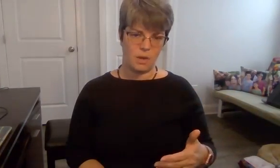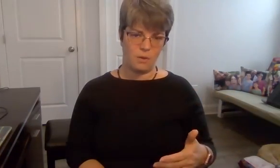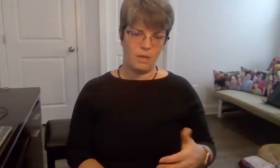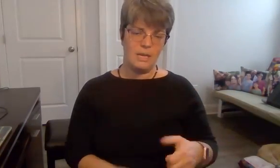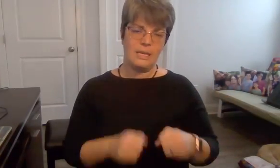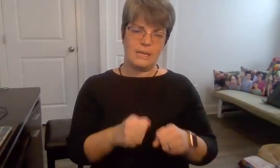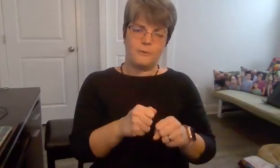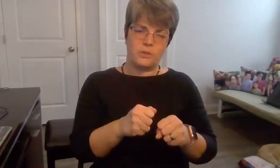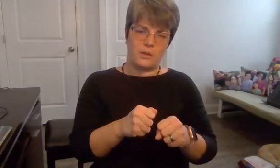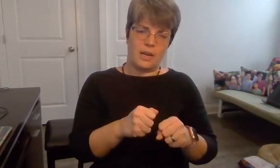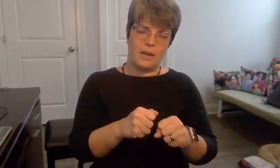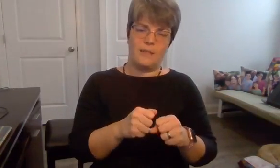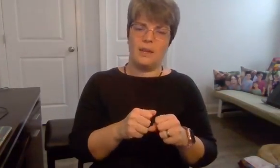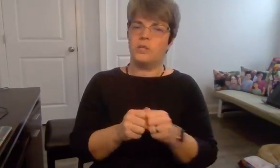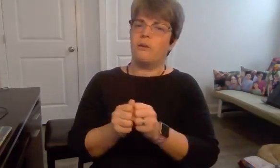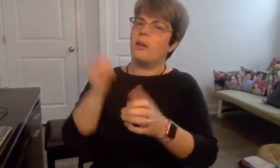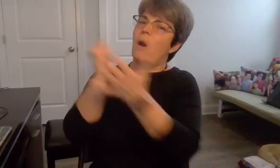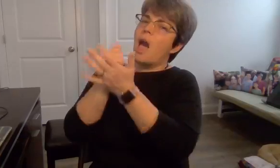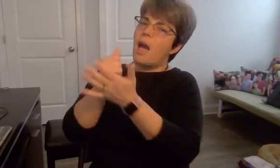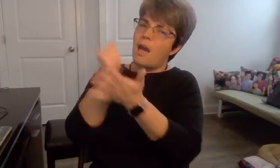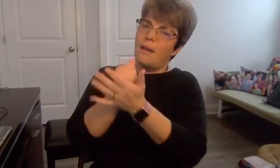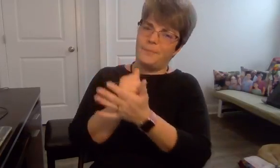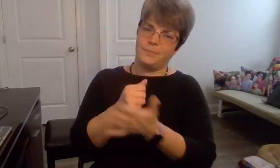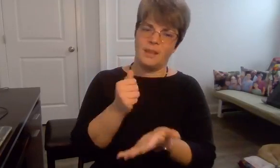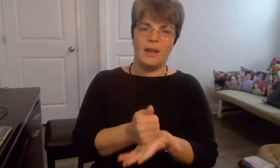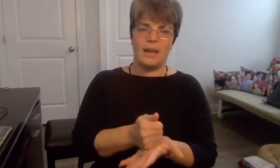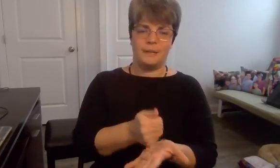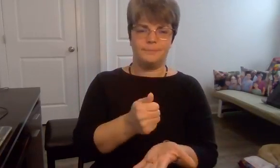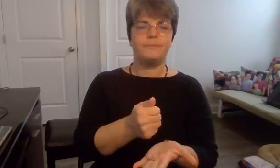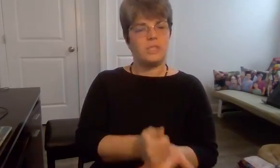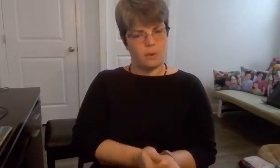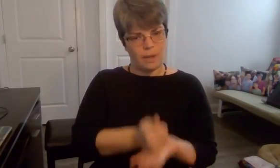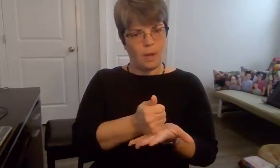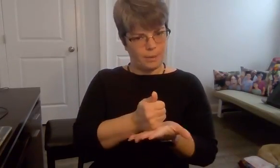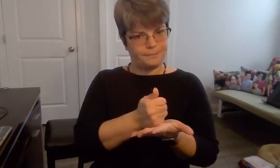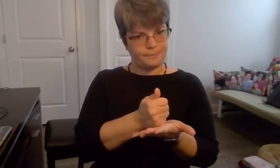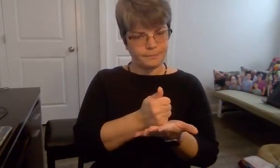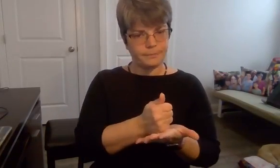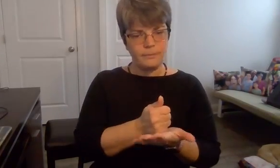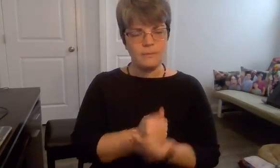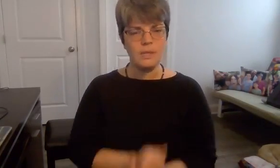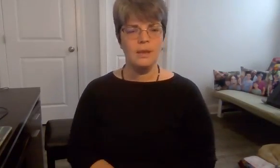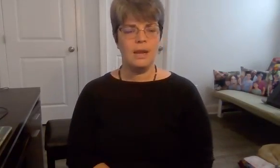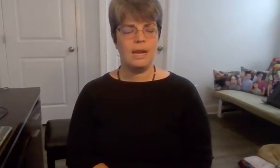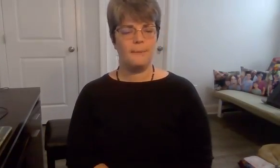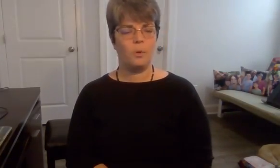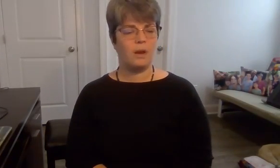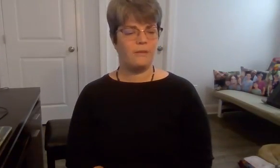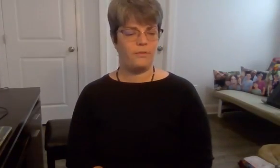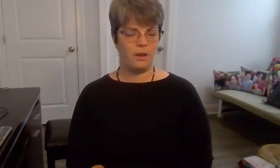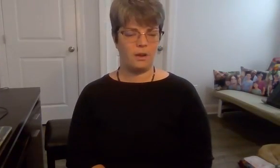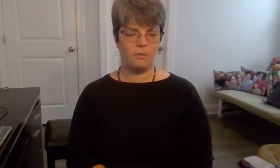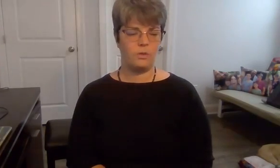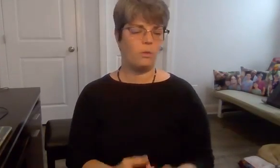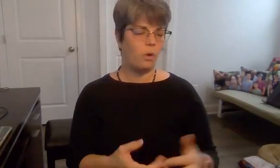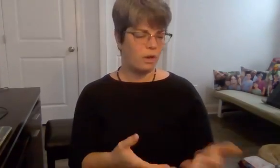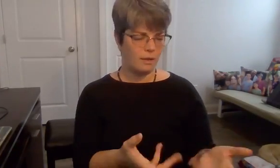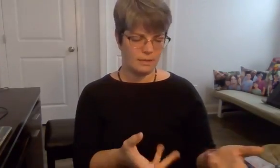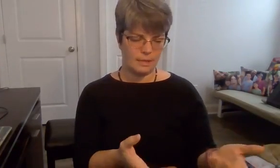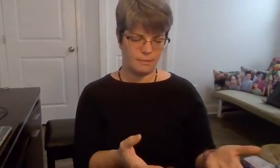row, he'd get frustrated, and then he'd turn around and go, ha, ha. So help. Or if they're working on something